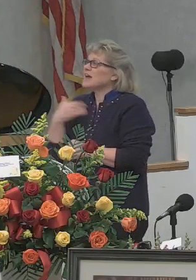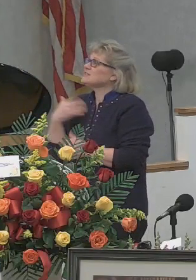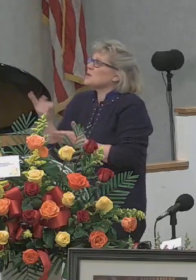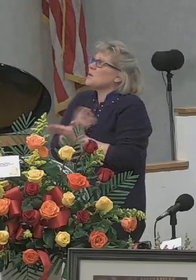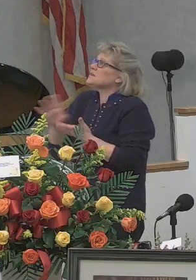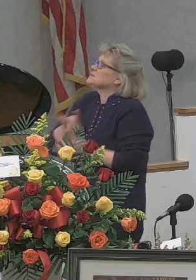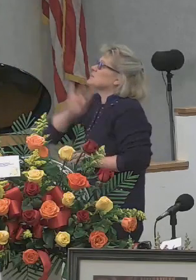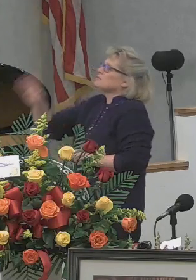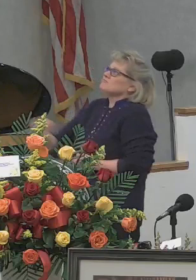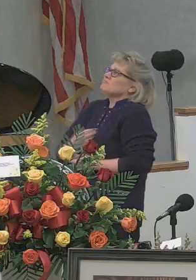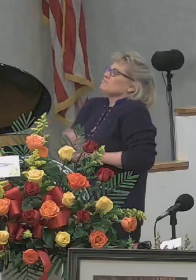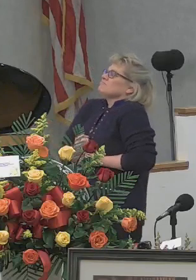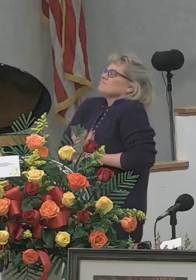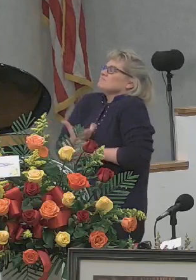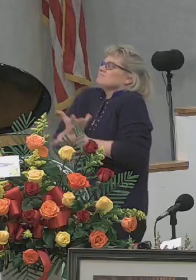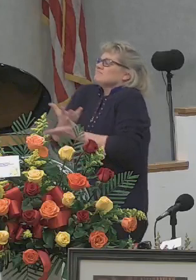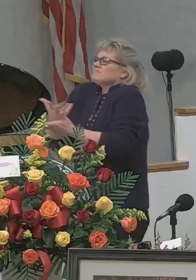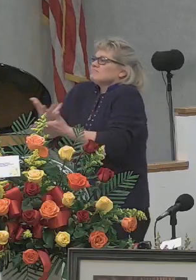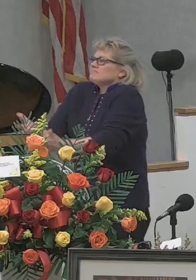more than I ever will.